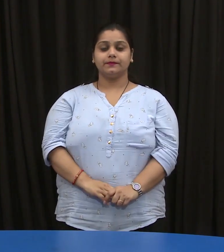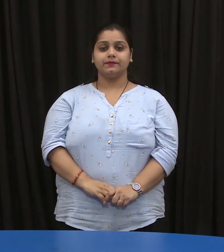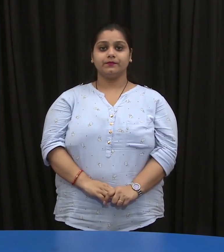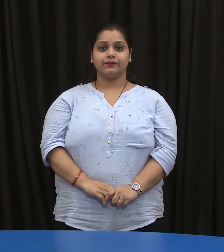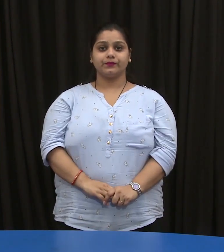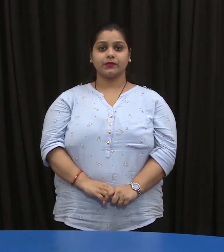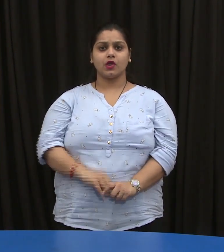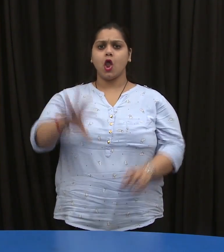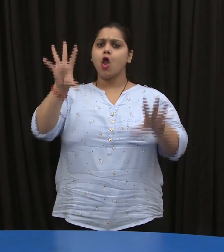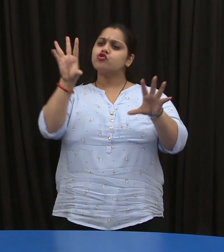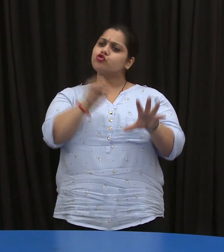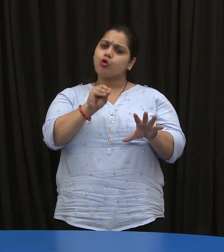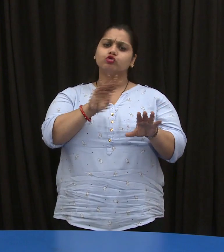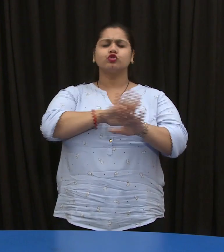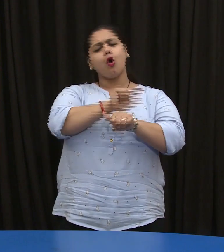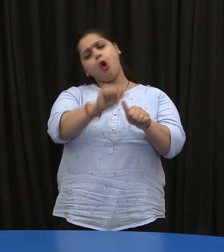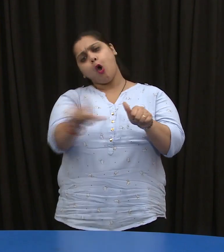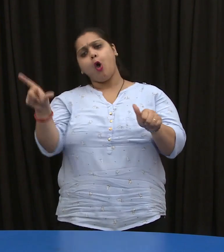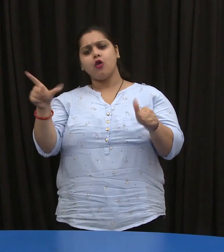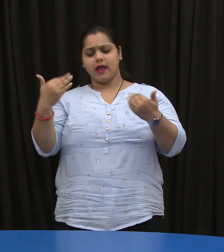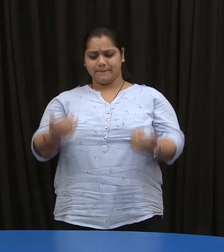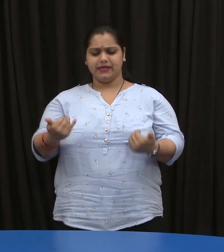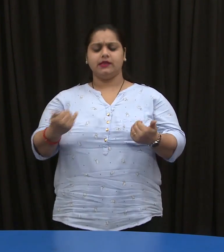Close currently opened program.